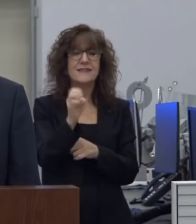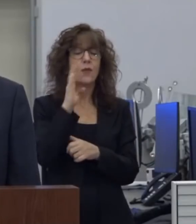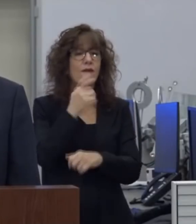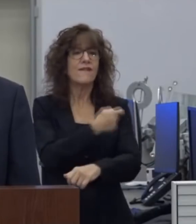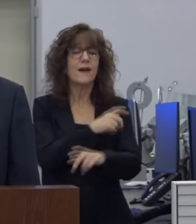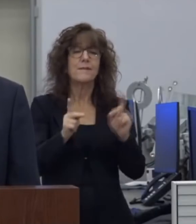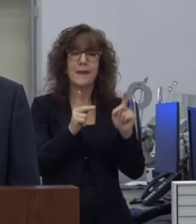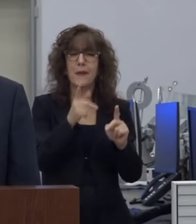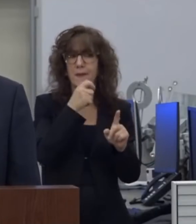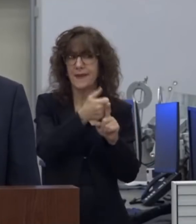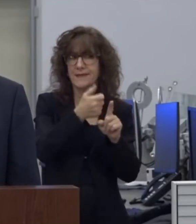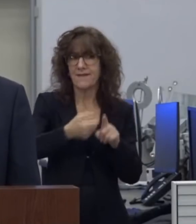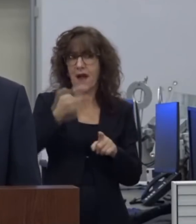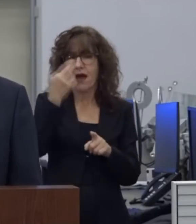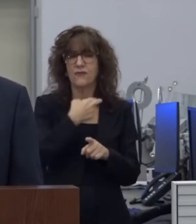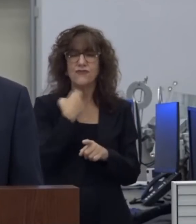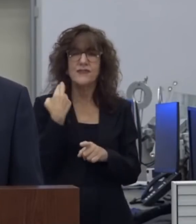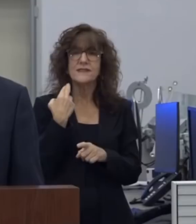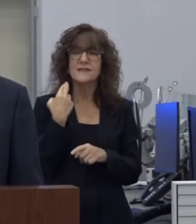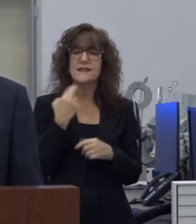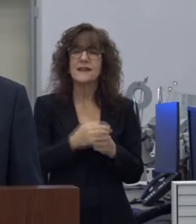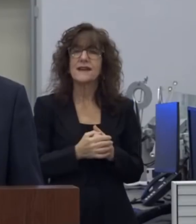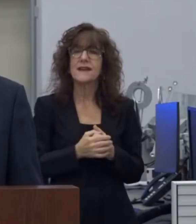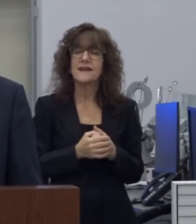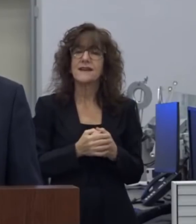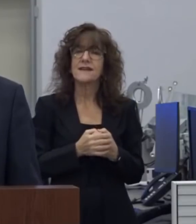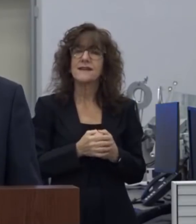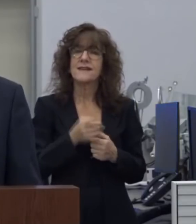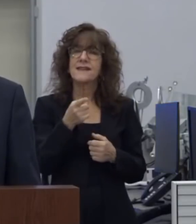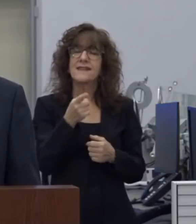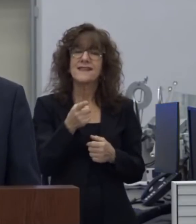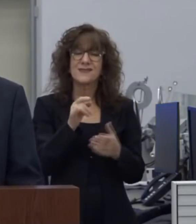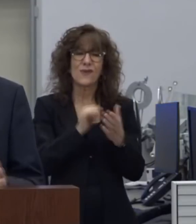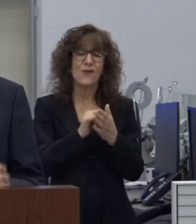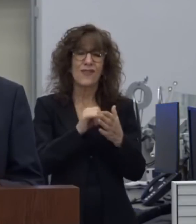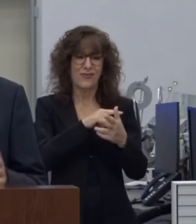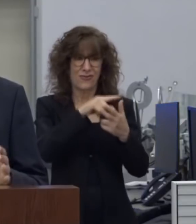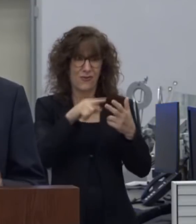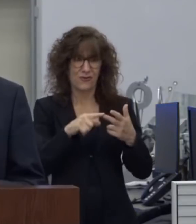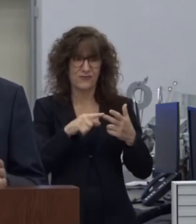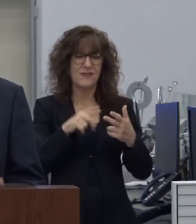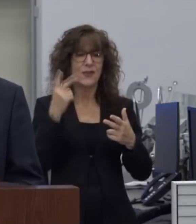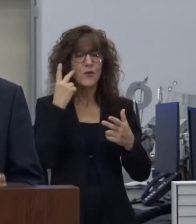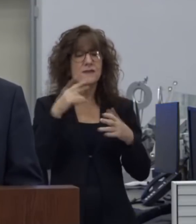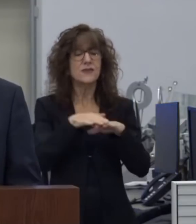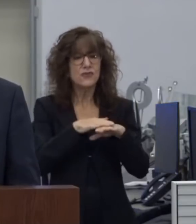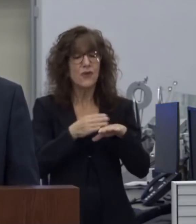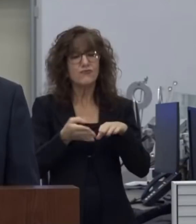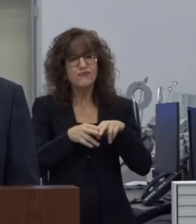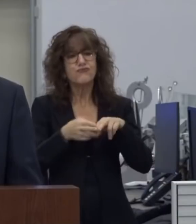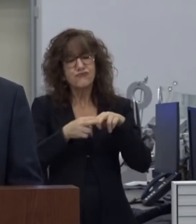people at high risk. And it turns out in Prince George's County, it's a lot of folks. So that's going to happen. You're going to see a gradual ramp